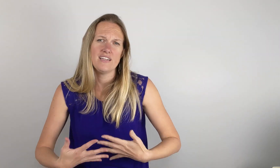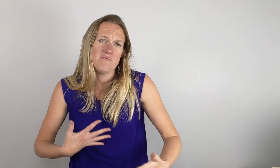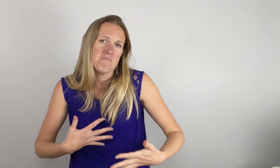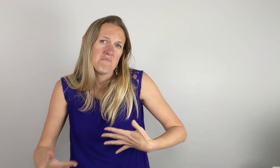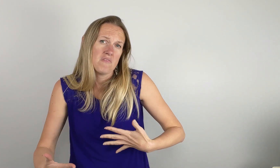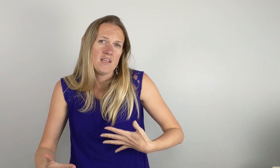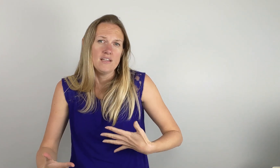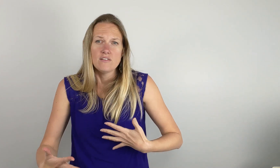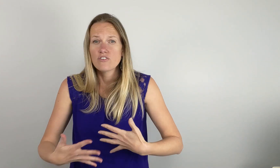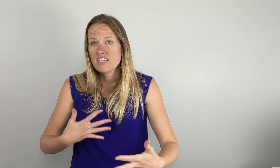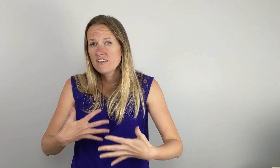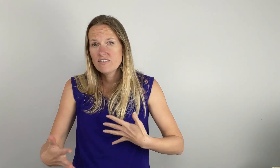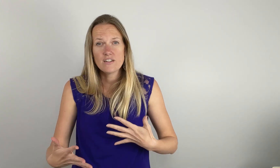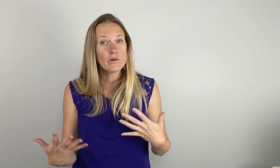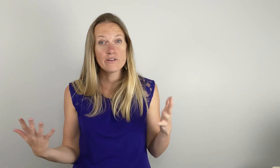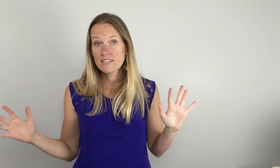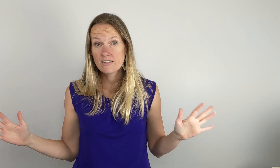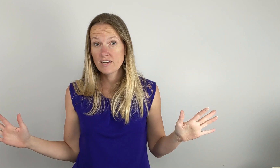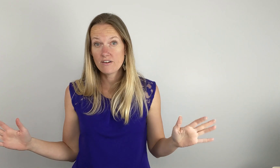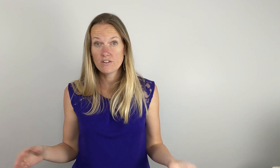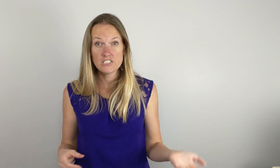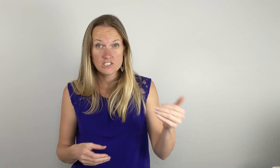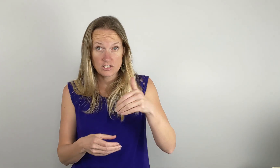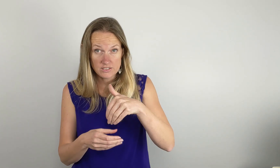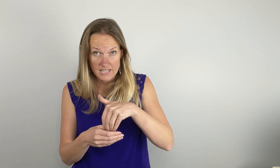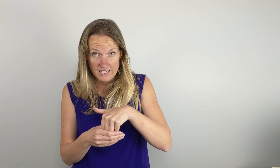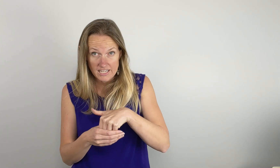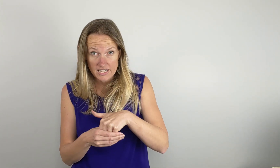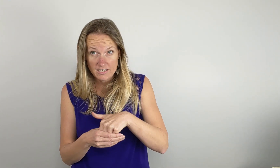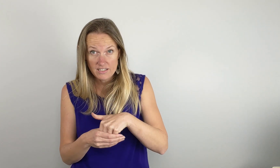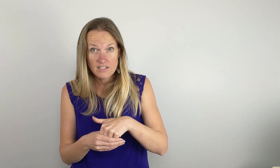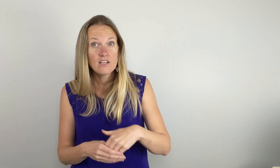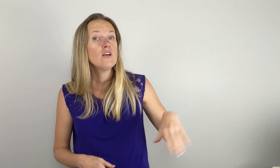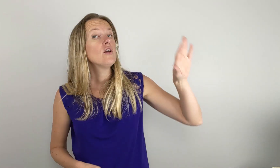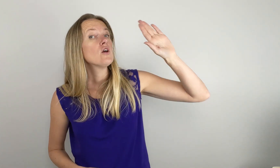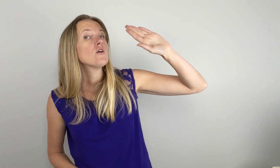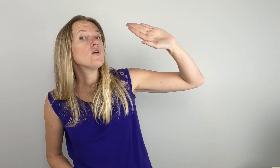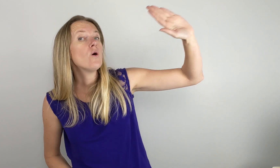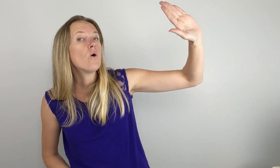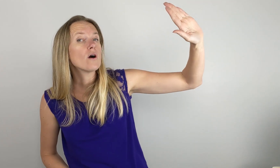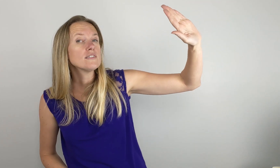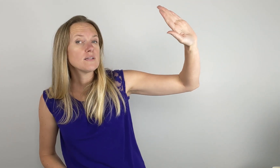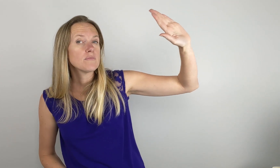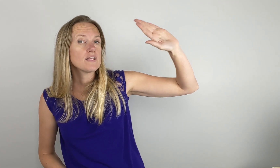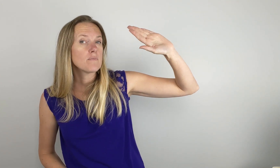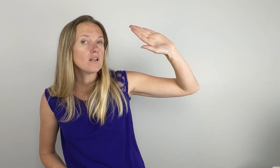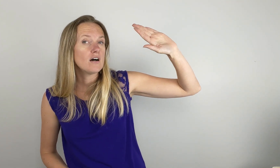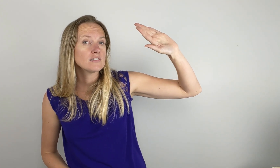okay? For even, or you can leave it out. You can just say in your, something that belongs